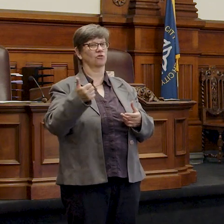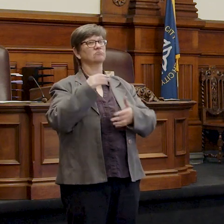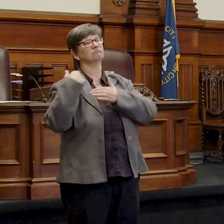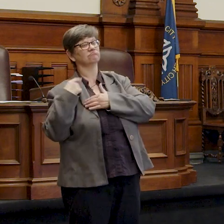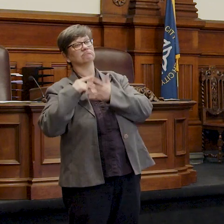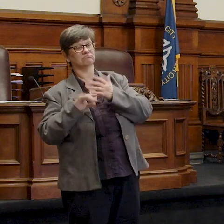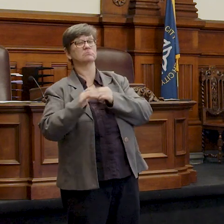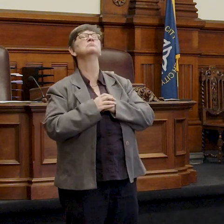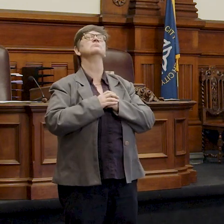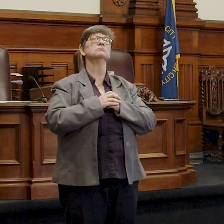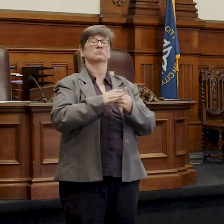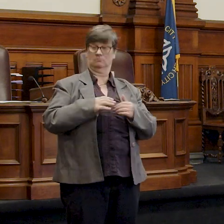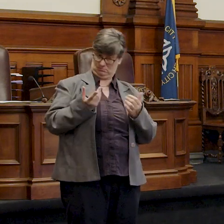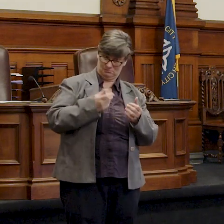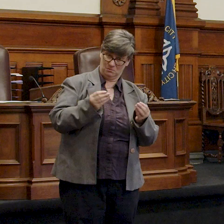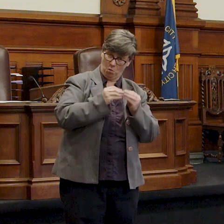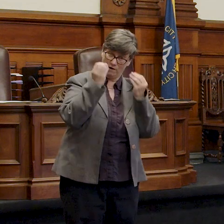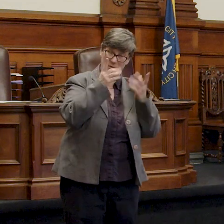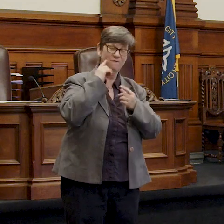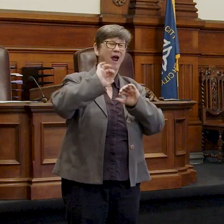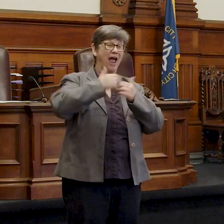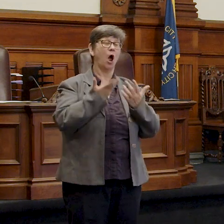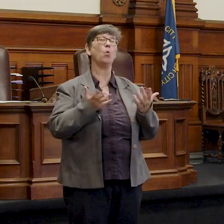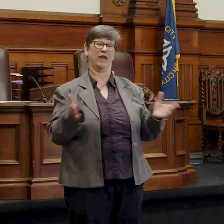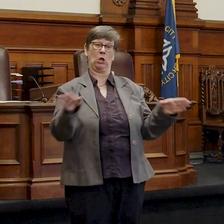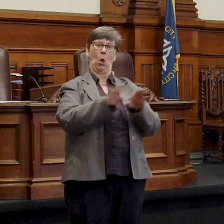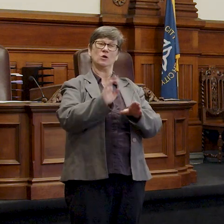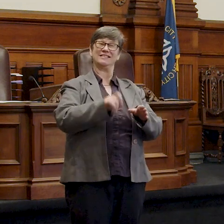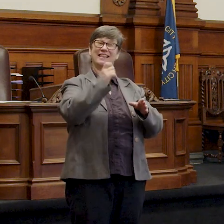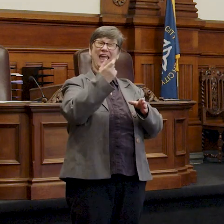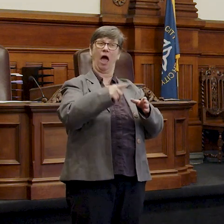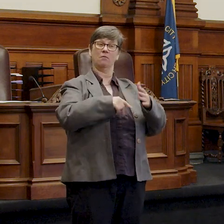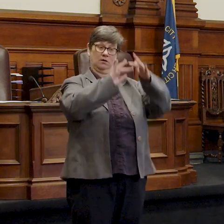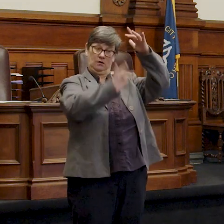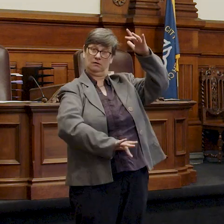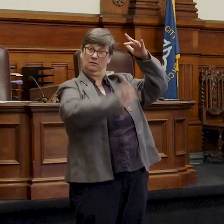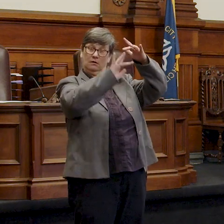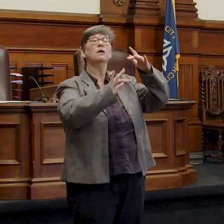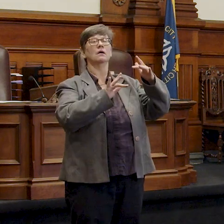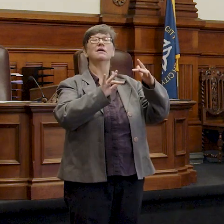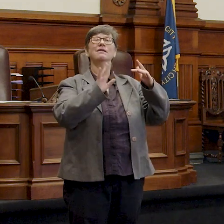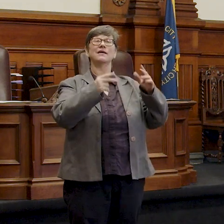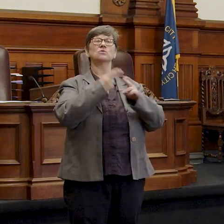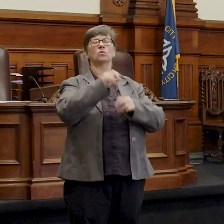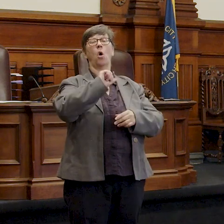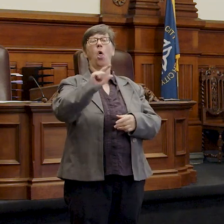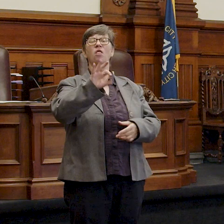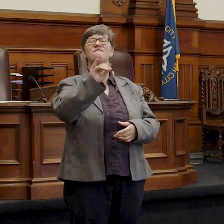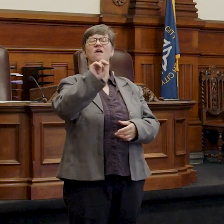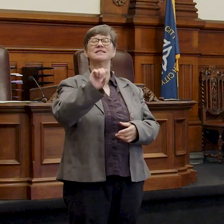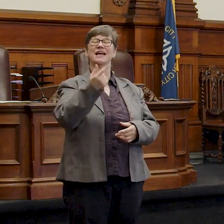Further information on how we closed our all-funds gap is presented in the summary of all funds gap closure schedule